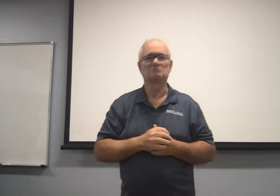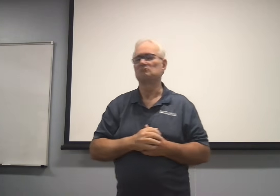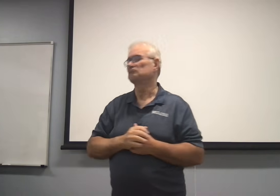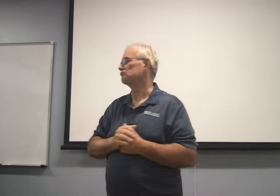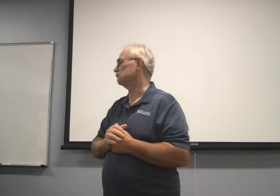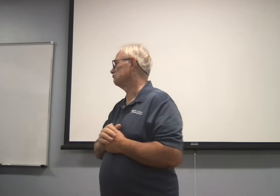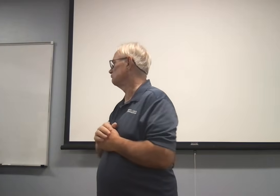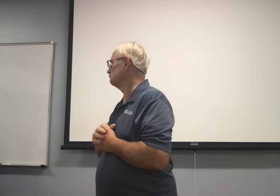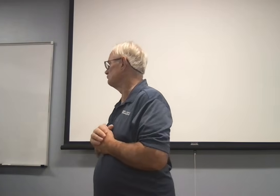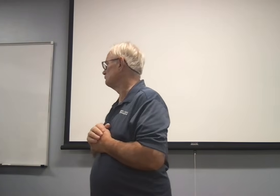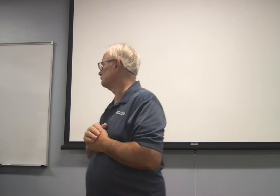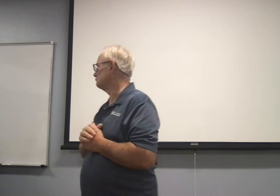Yep.